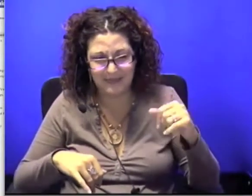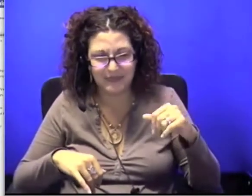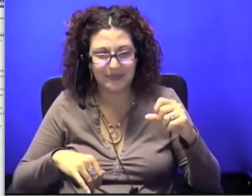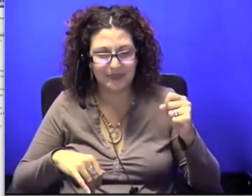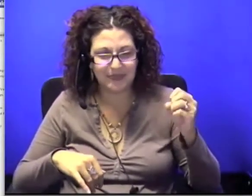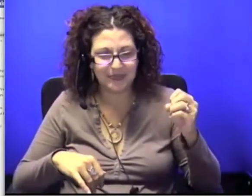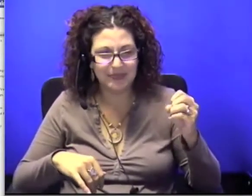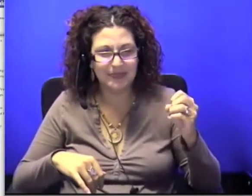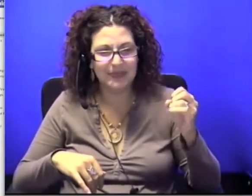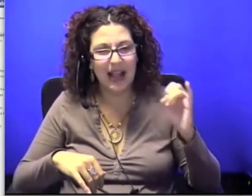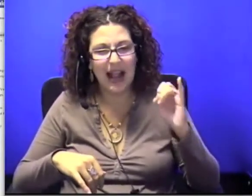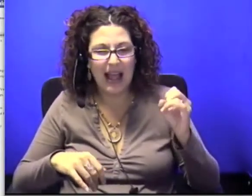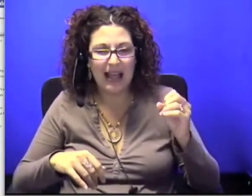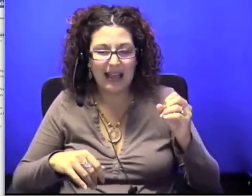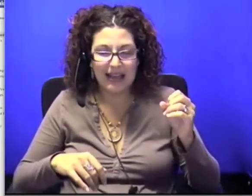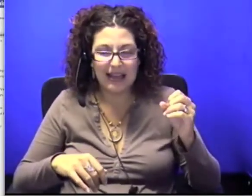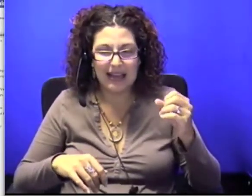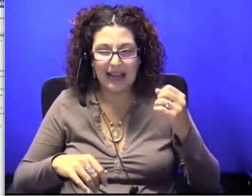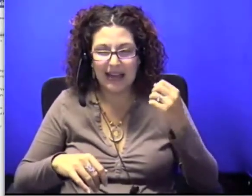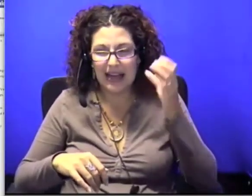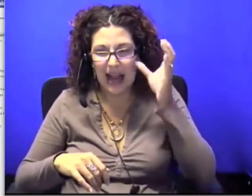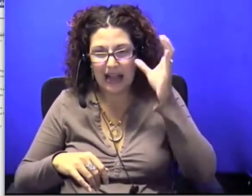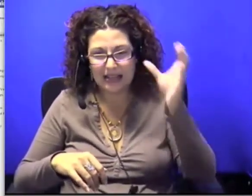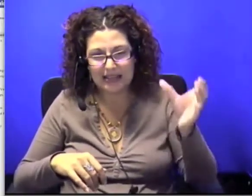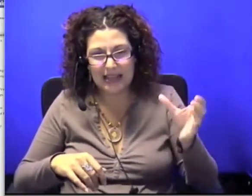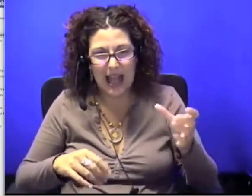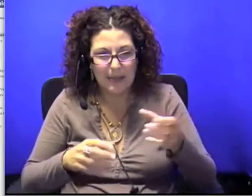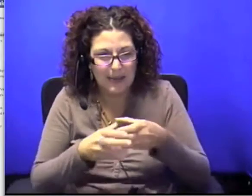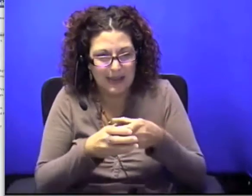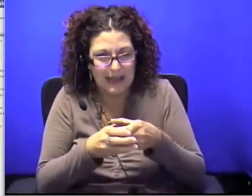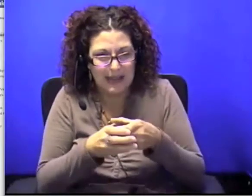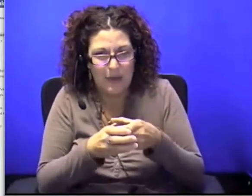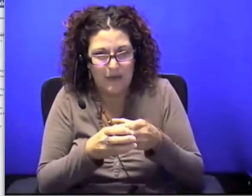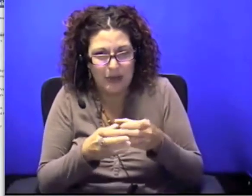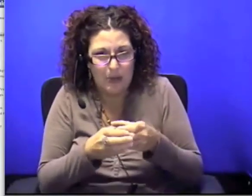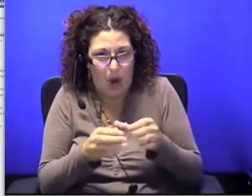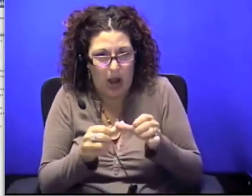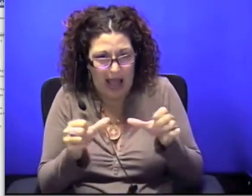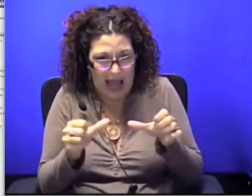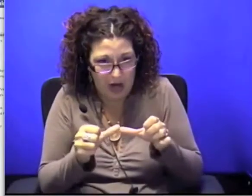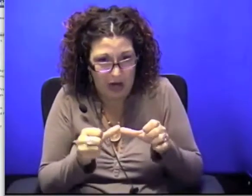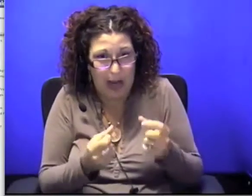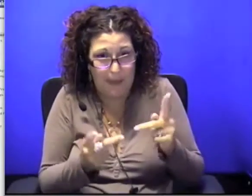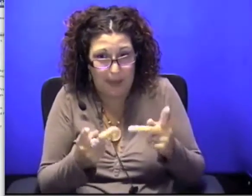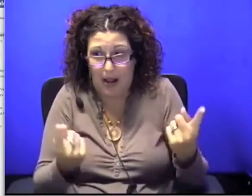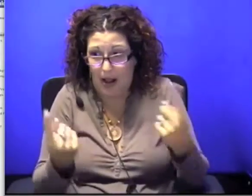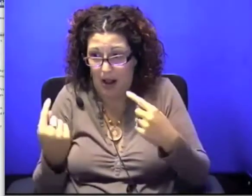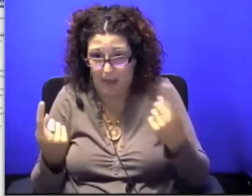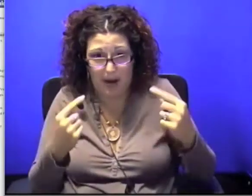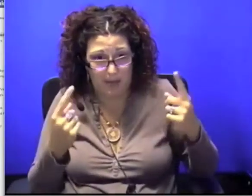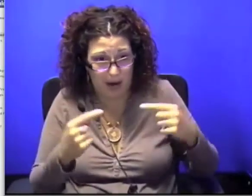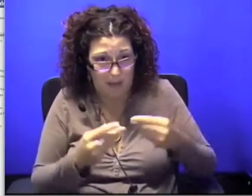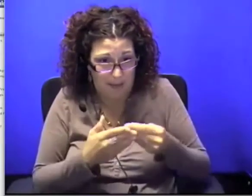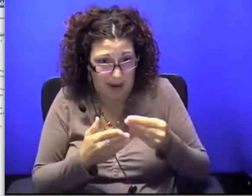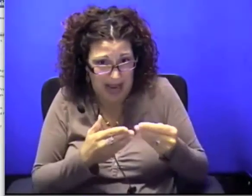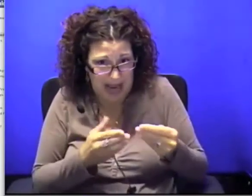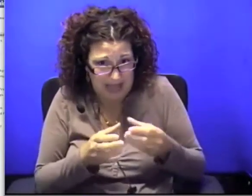would draw a little circle around a map and say, okay, these people will come in from different little areas to buy from us, but that's about it.